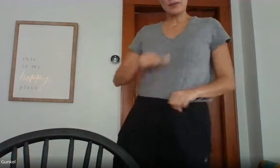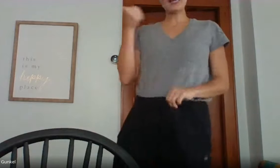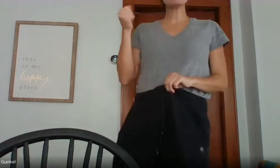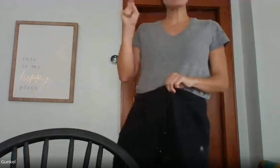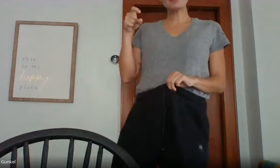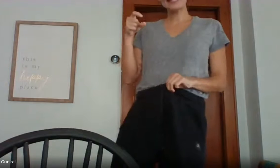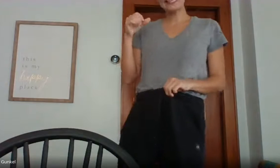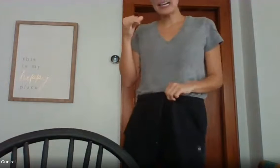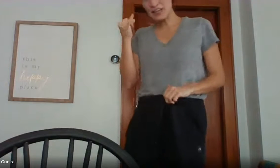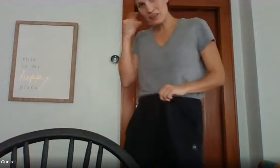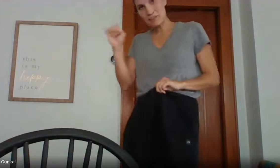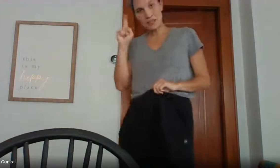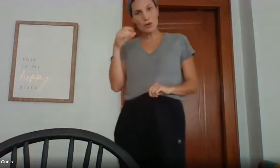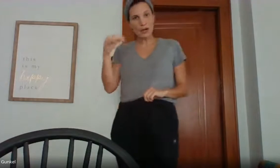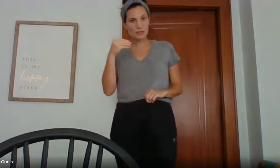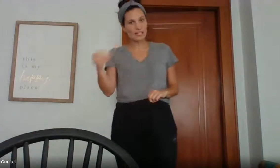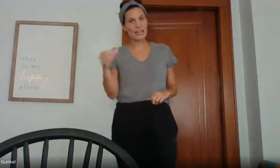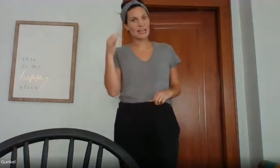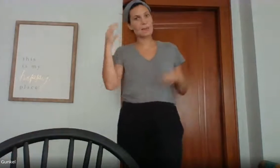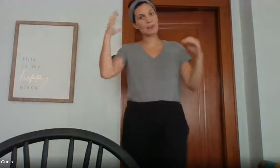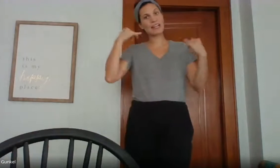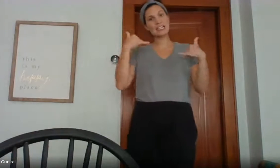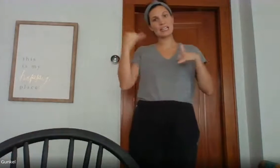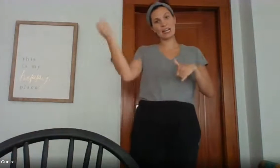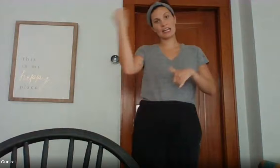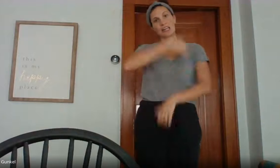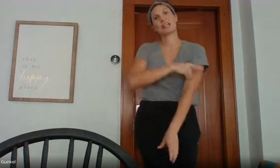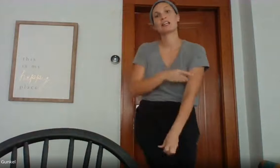What else do I need if I'm going to go outside and play today?